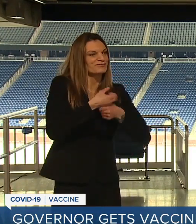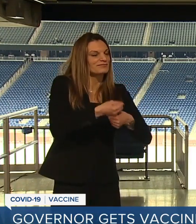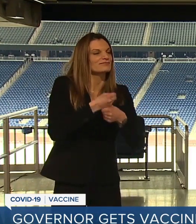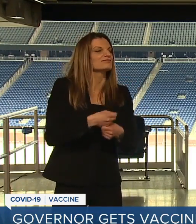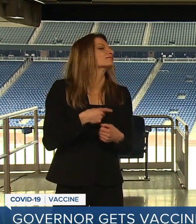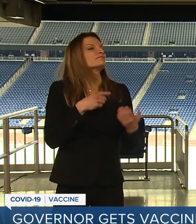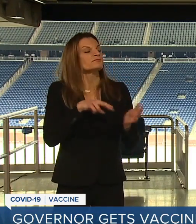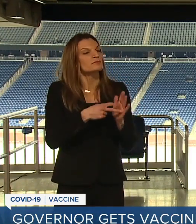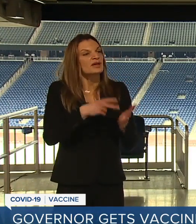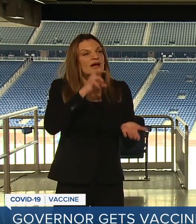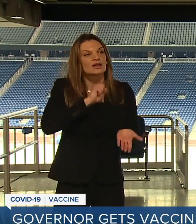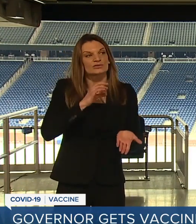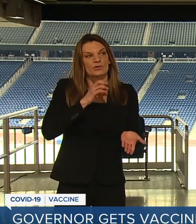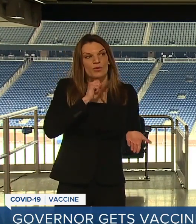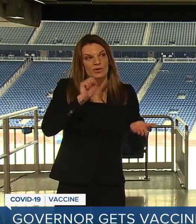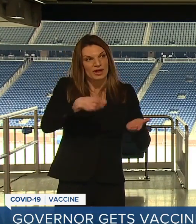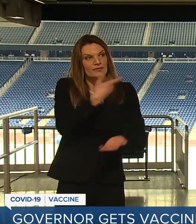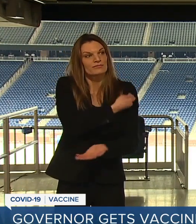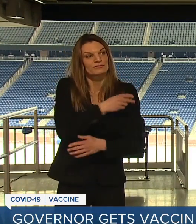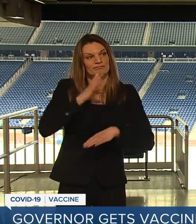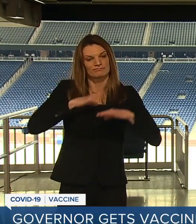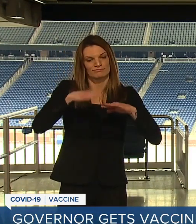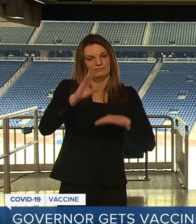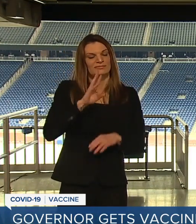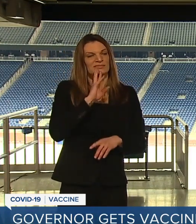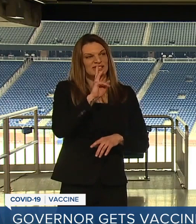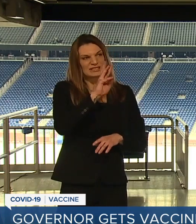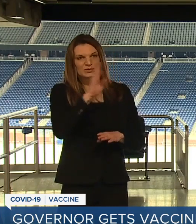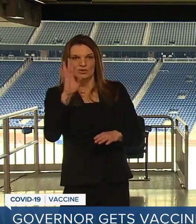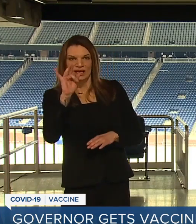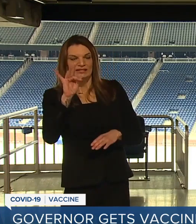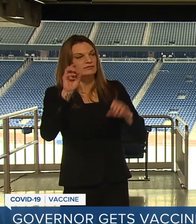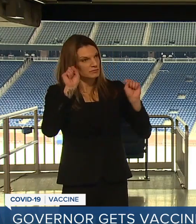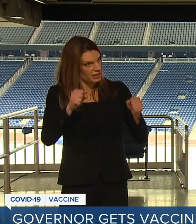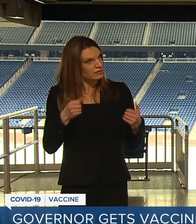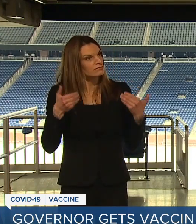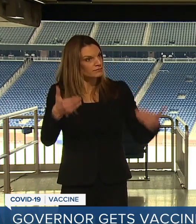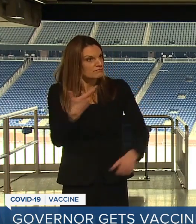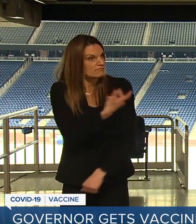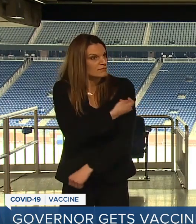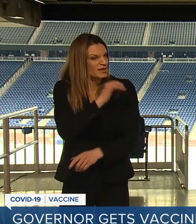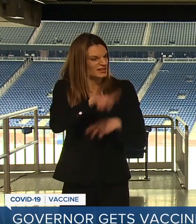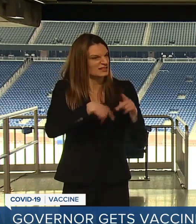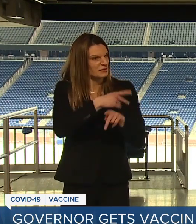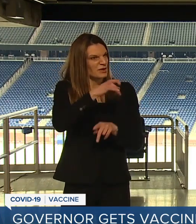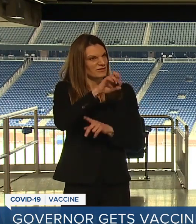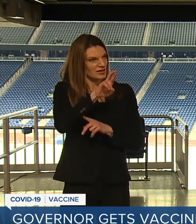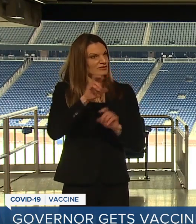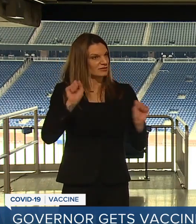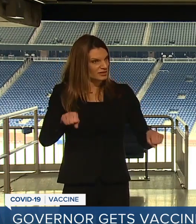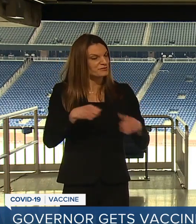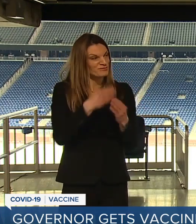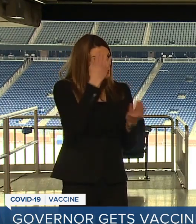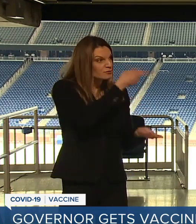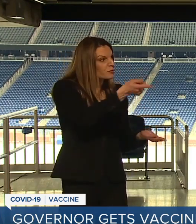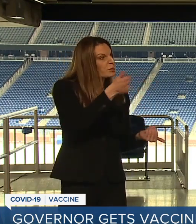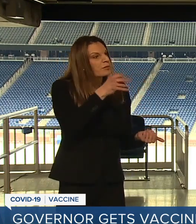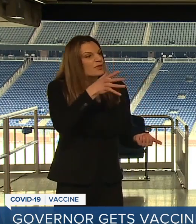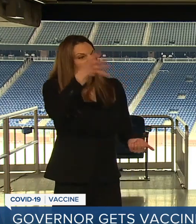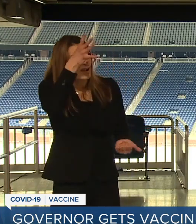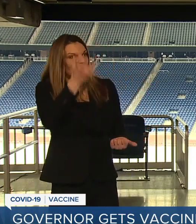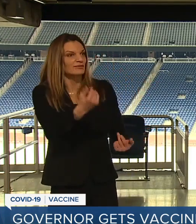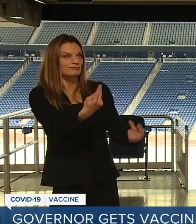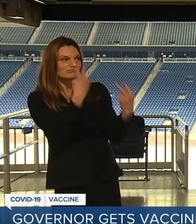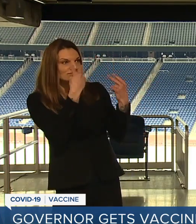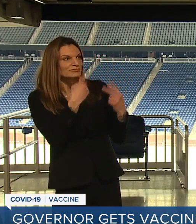to Michiganders ages 16 to 18. And to parents, my fellow parents across the state, I encourage you to bring